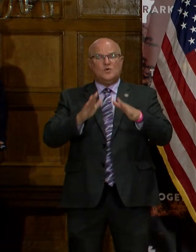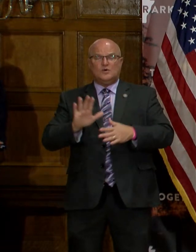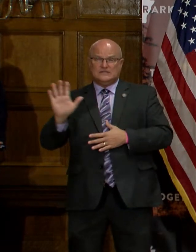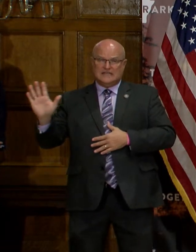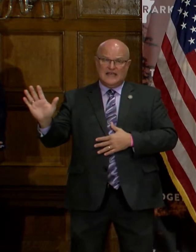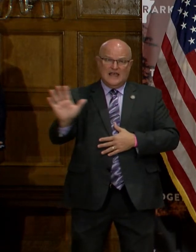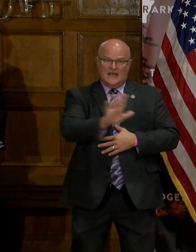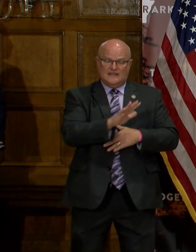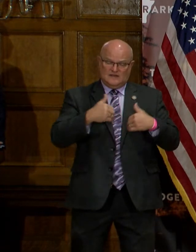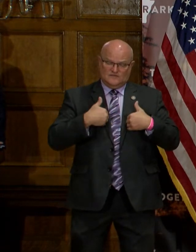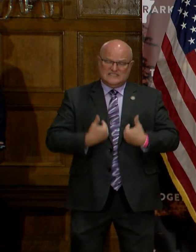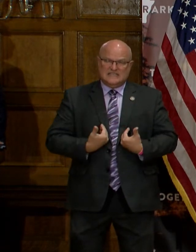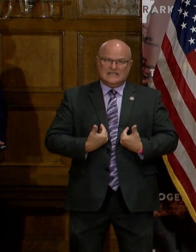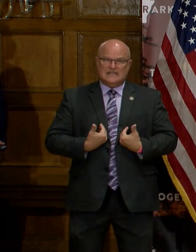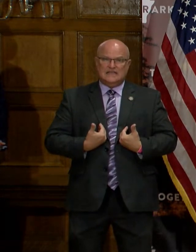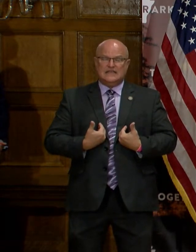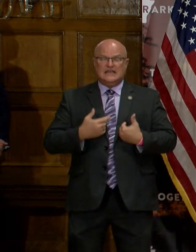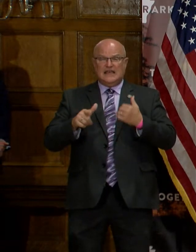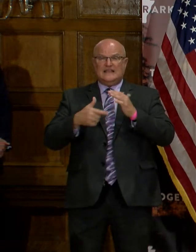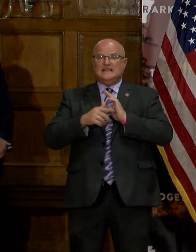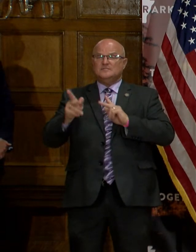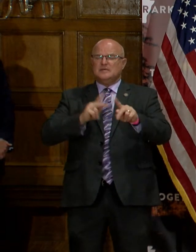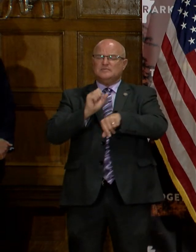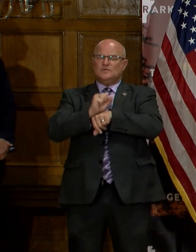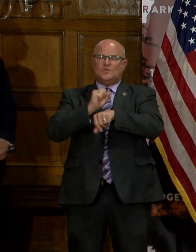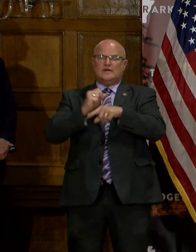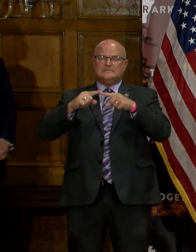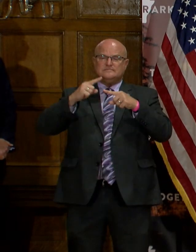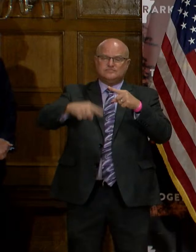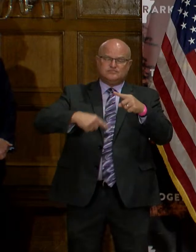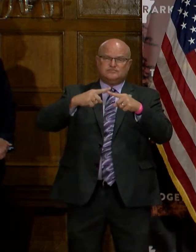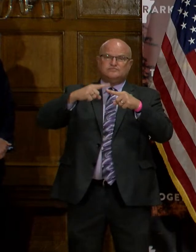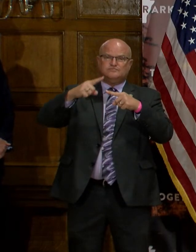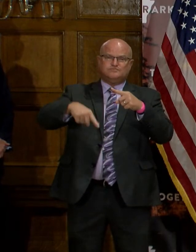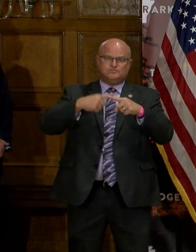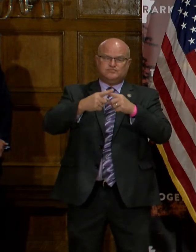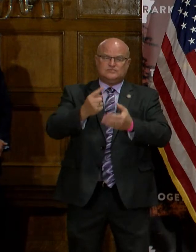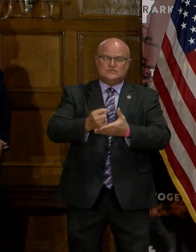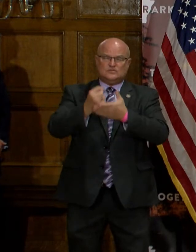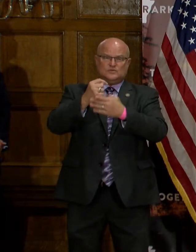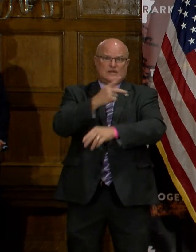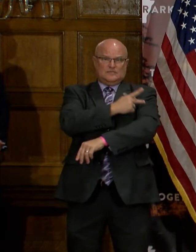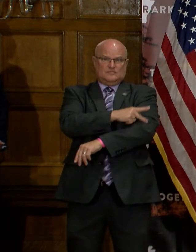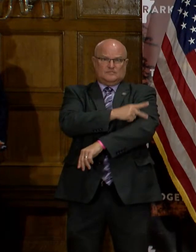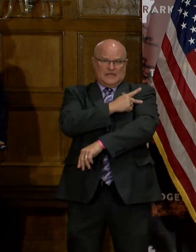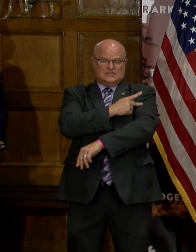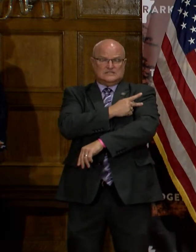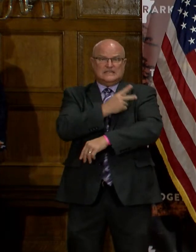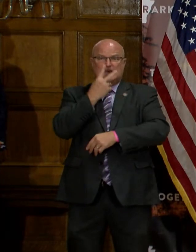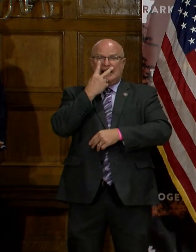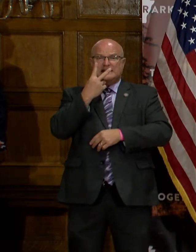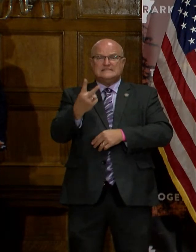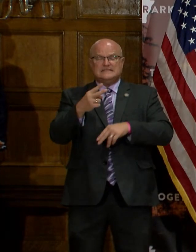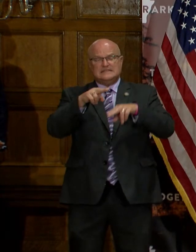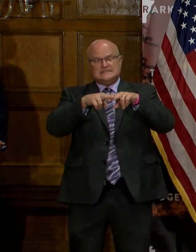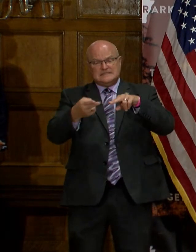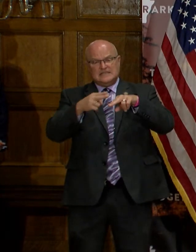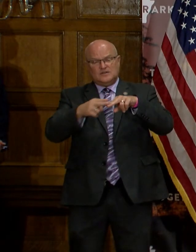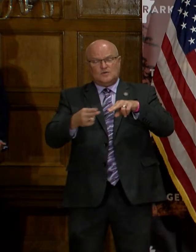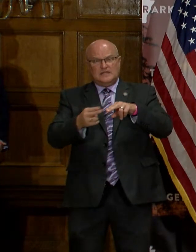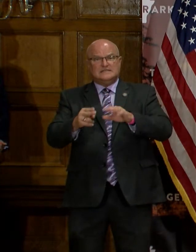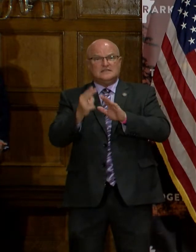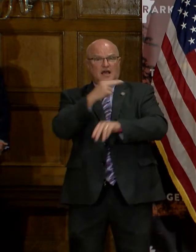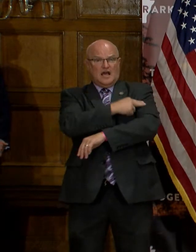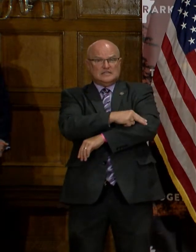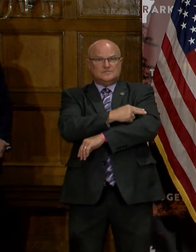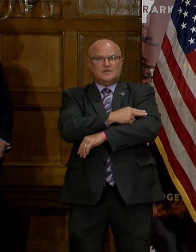fatigue. These healthcare heroes have been working around the clock to treat COVID patients, and to begin to see decreases in hospitalizations, we as a